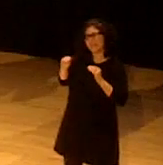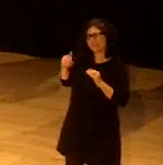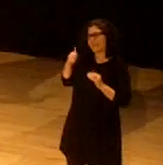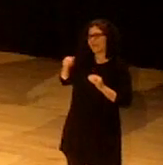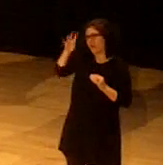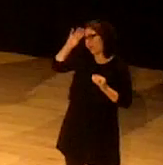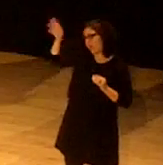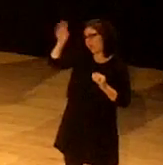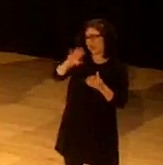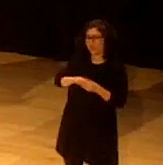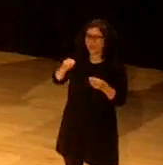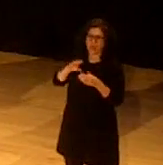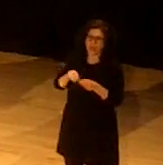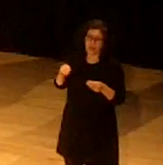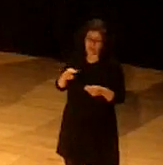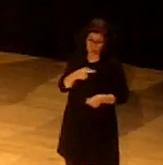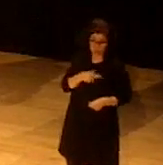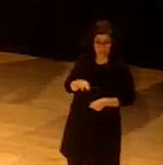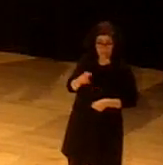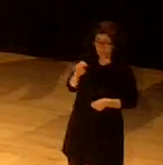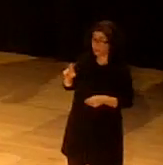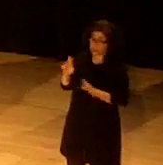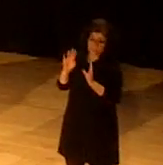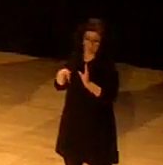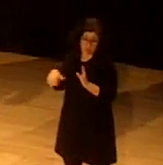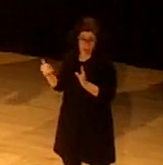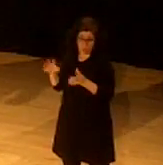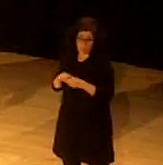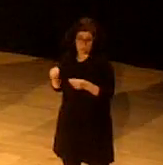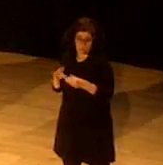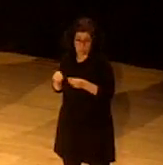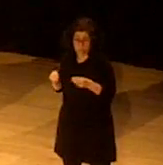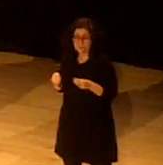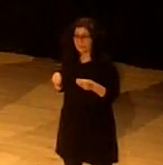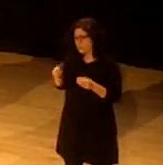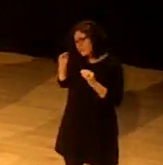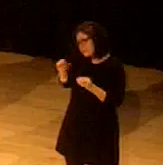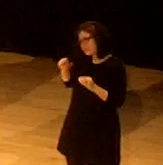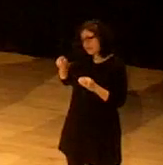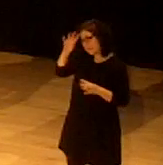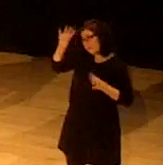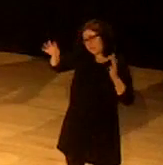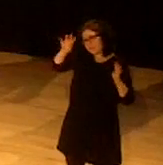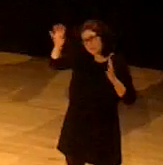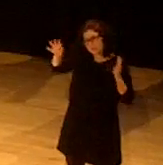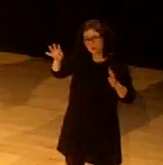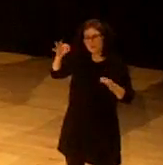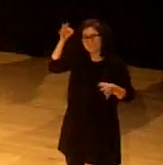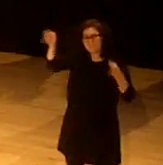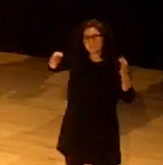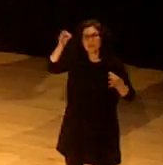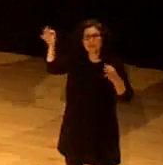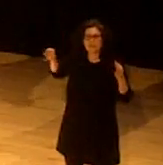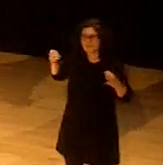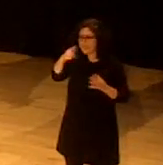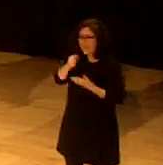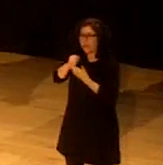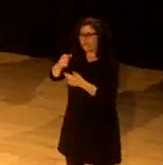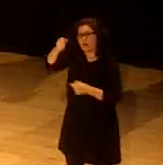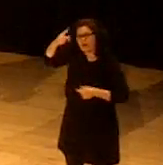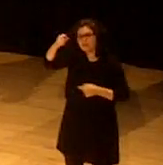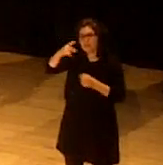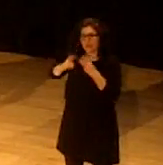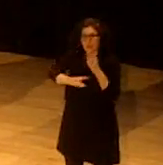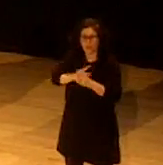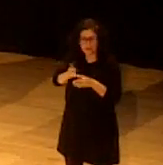book, whatever book that may be, religion or otherwise, we teach them moral fantasies in order for them to comprehend in the initial